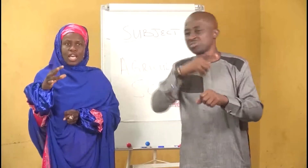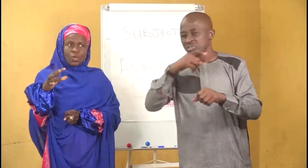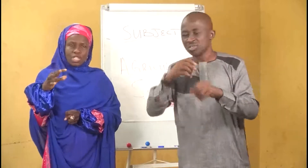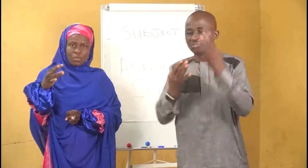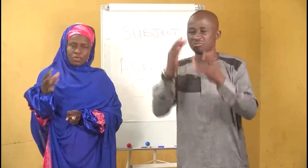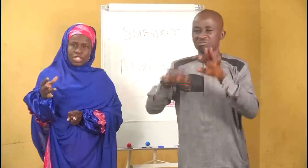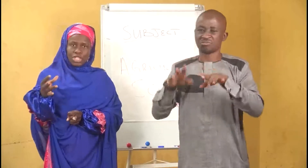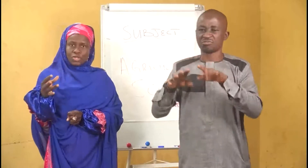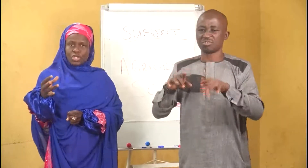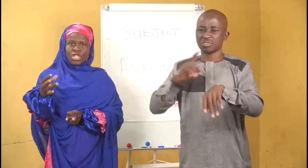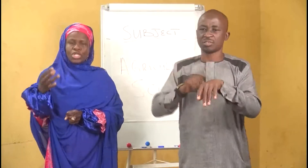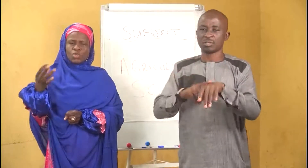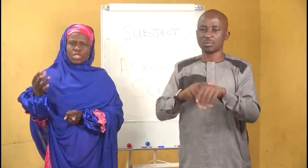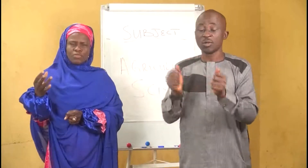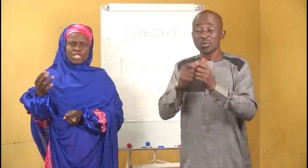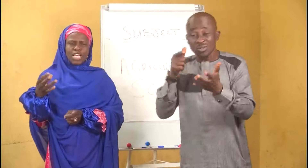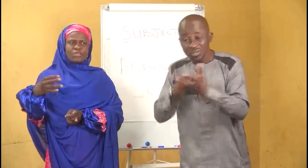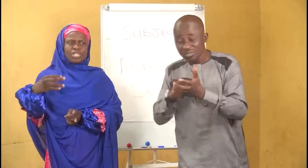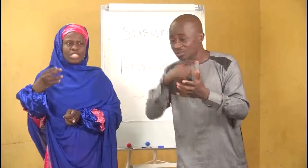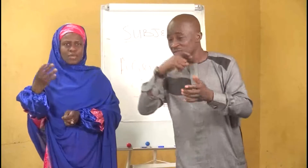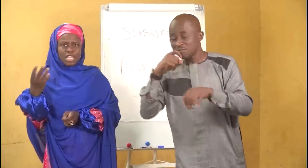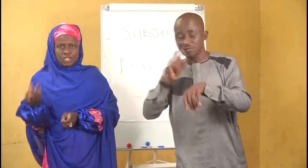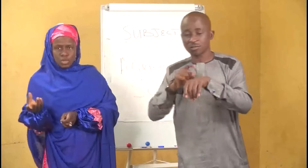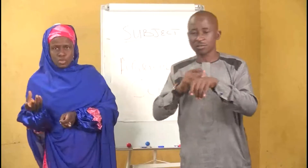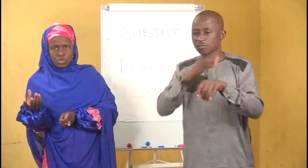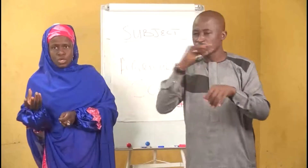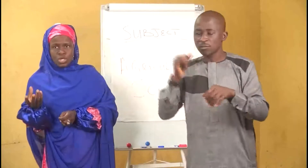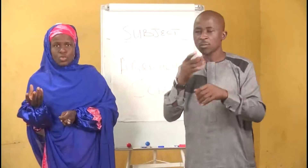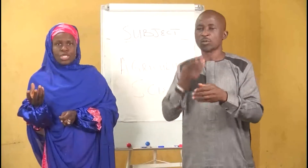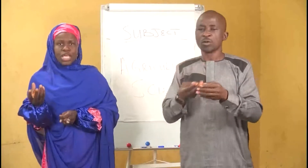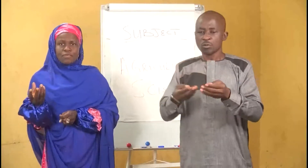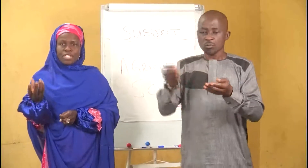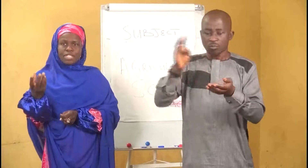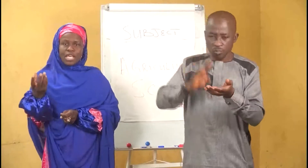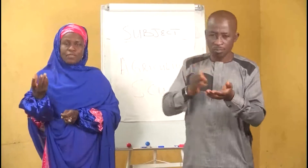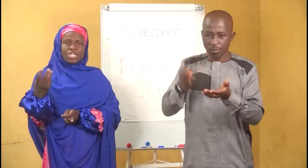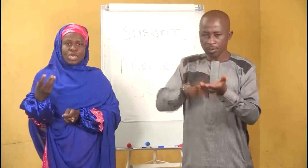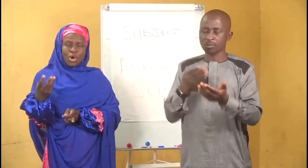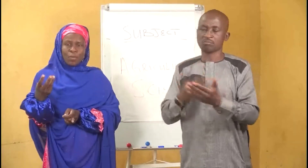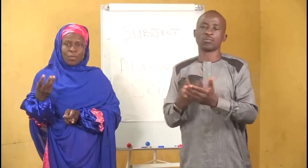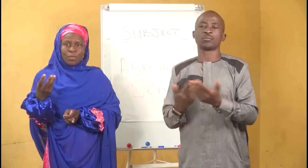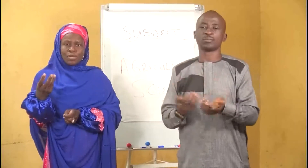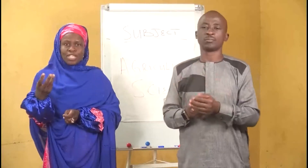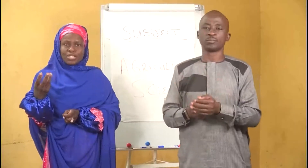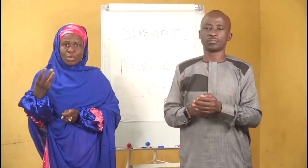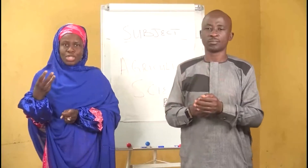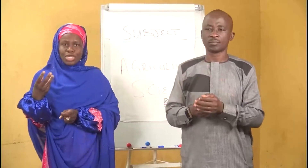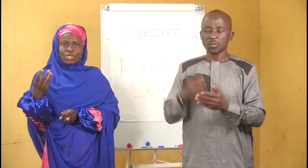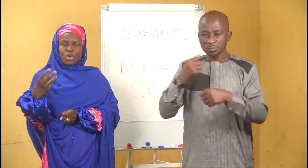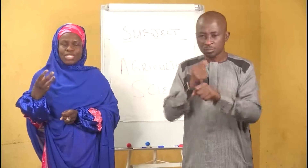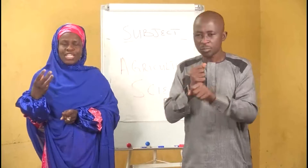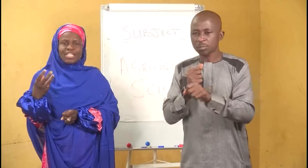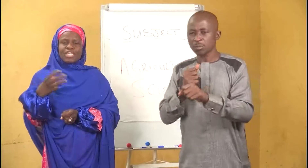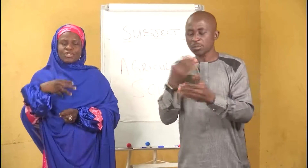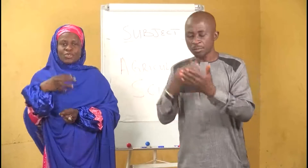season, now with the help of irrigation, he is cultivating as many times as possible. So he's having income. That is, money